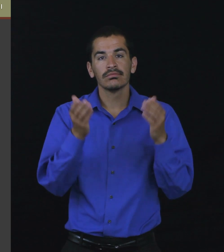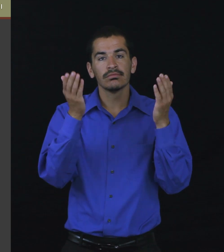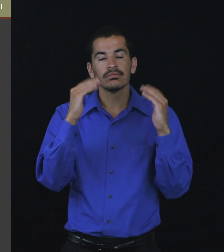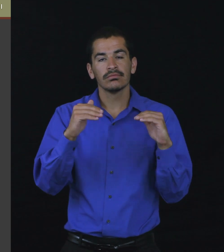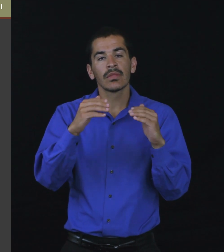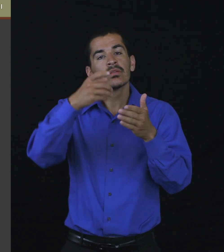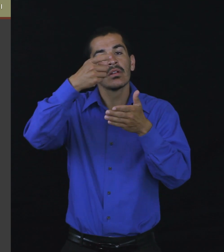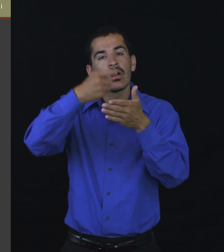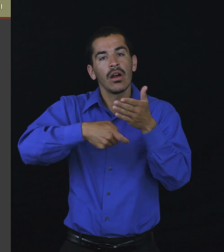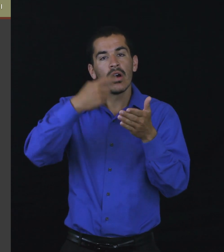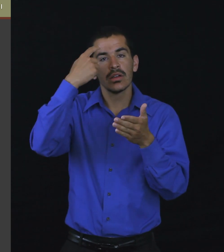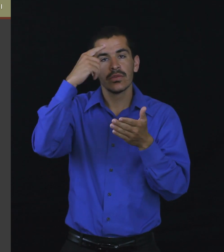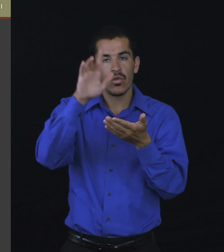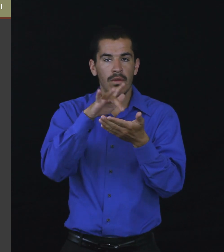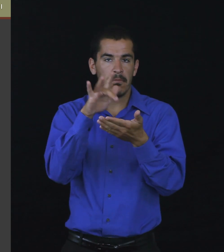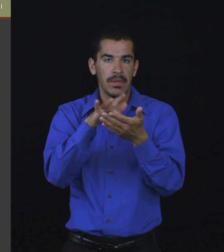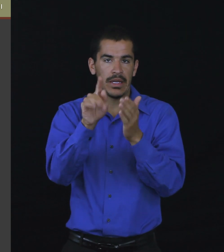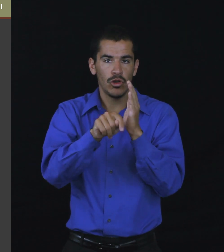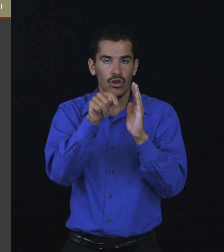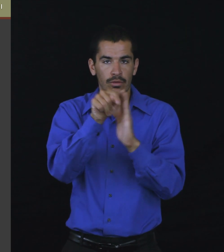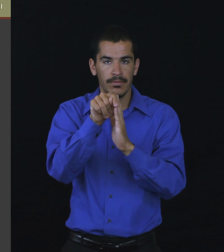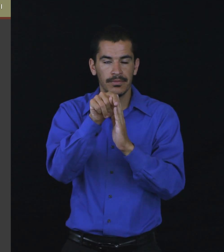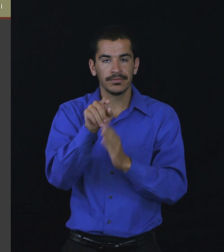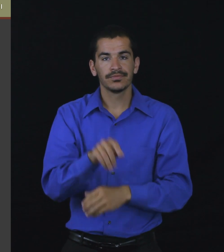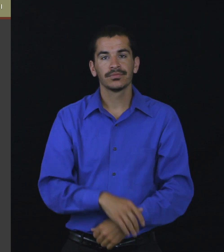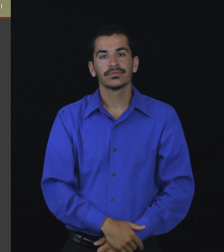Cost in the midterm.